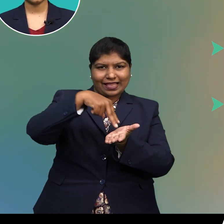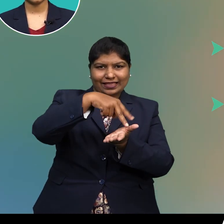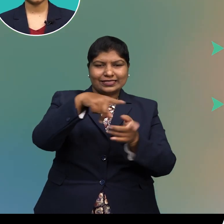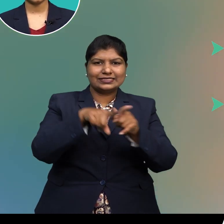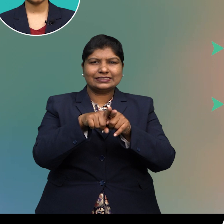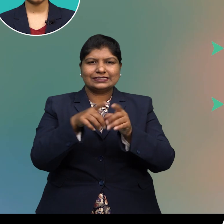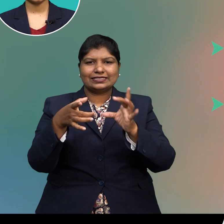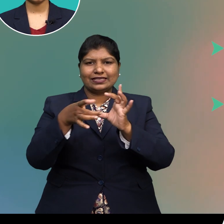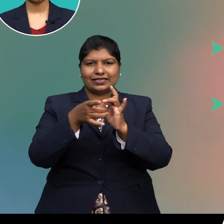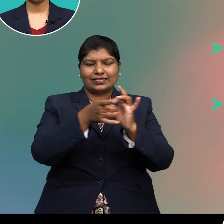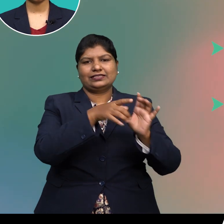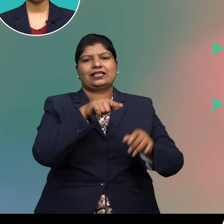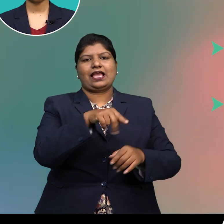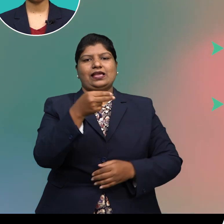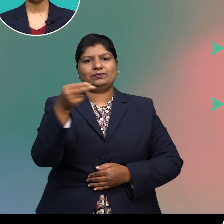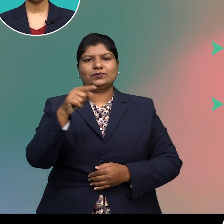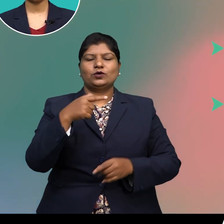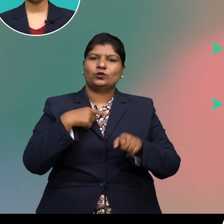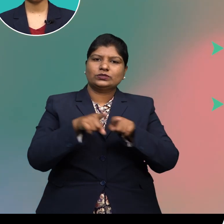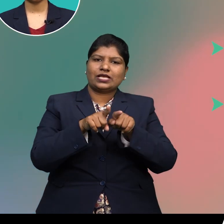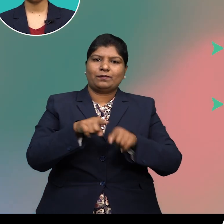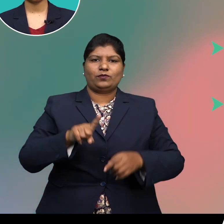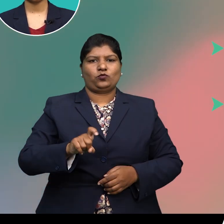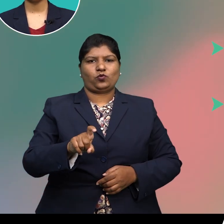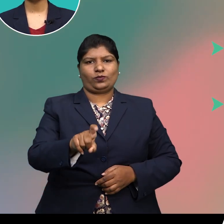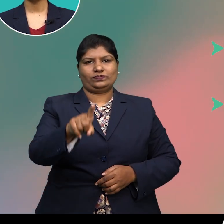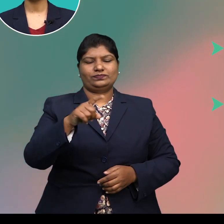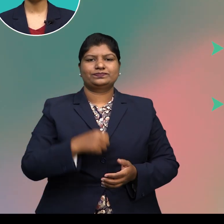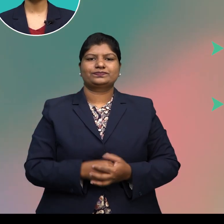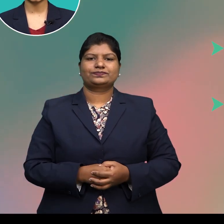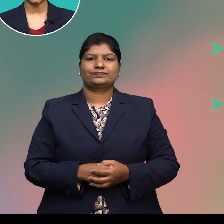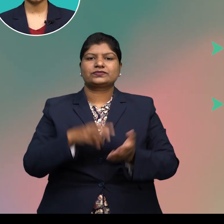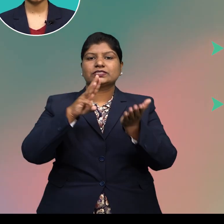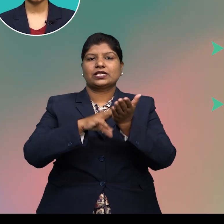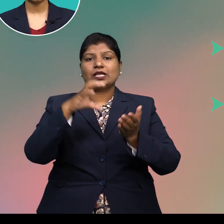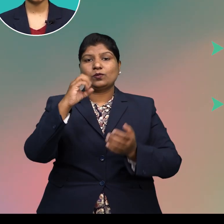Coelenterate or cnidaria.